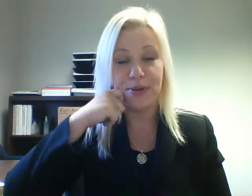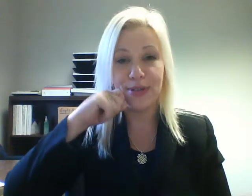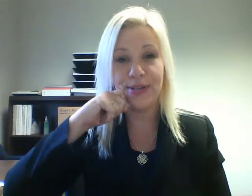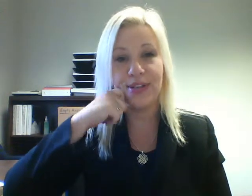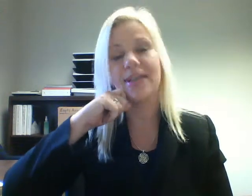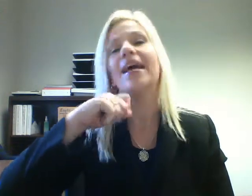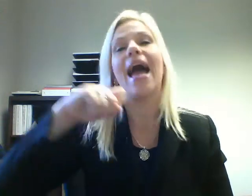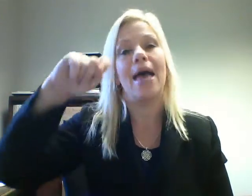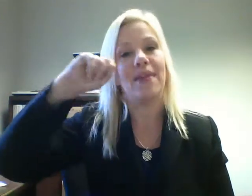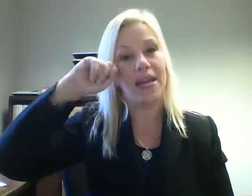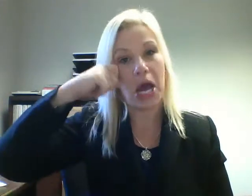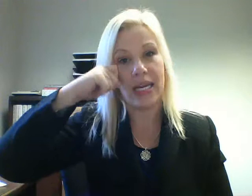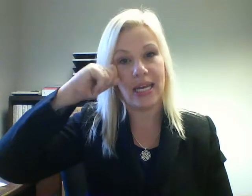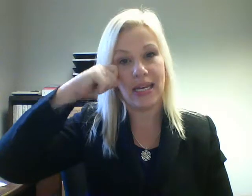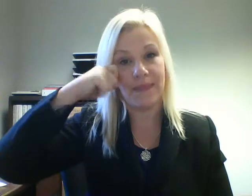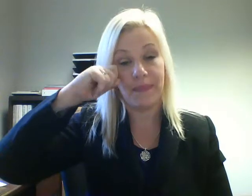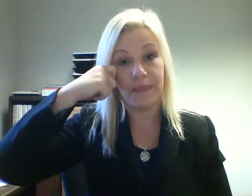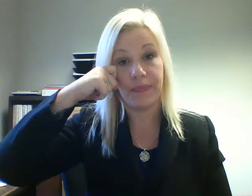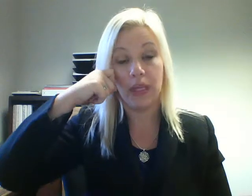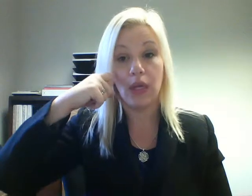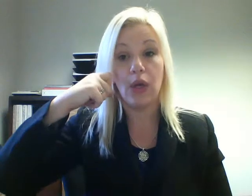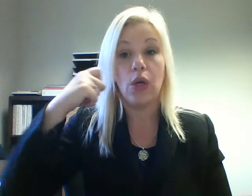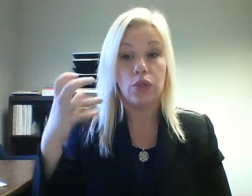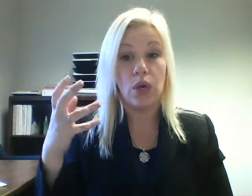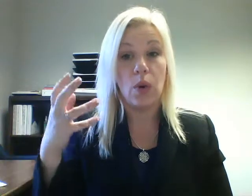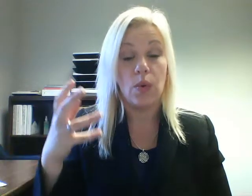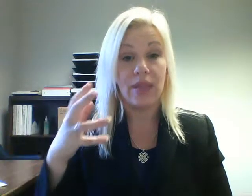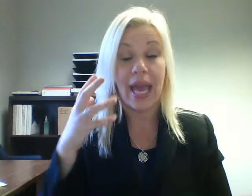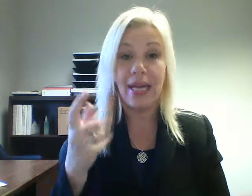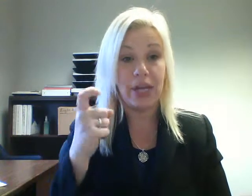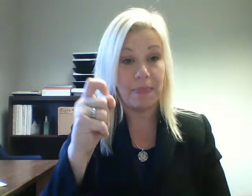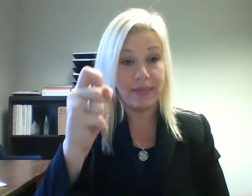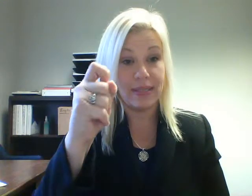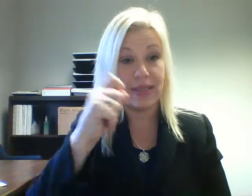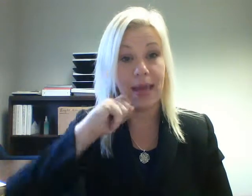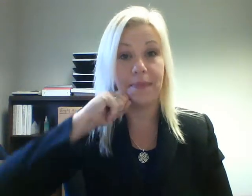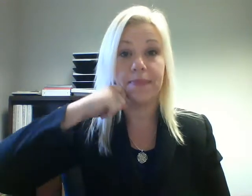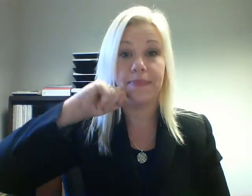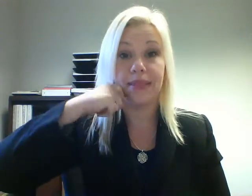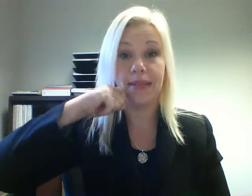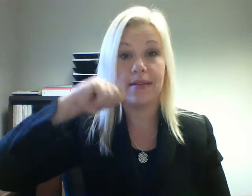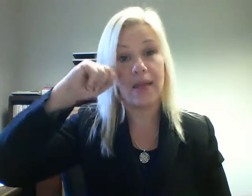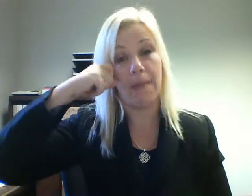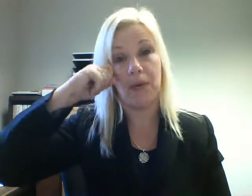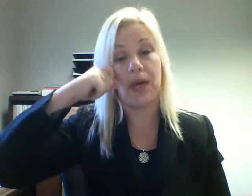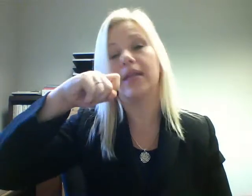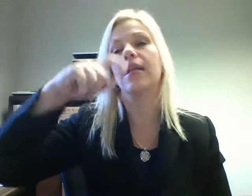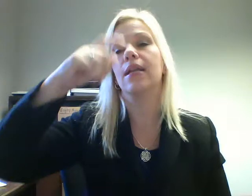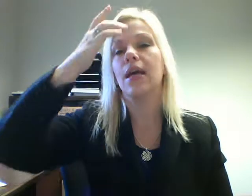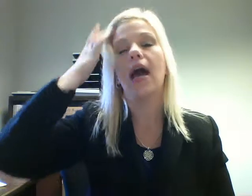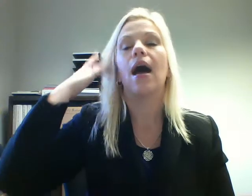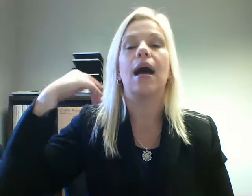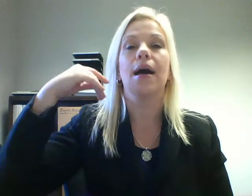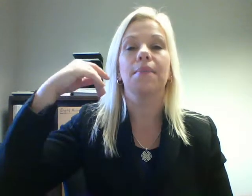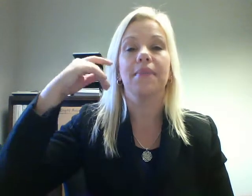apple, and then onion. So the hand shape is the same, see, apple, onion,